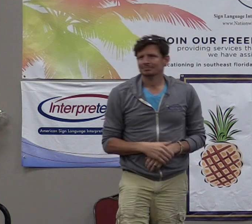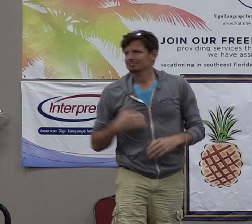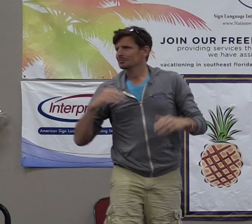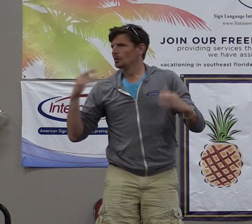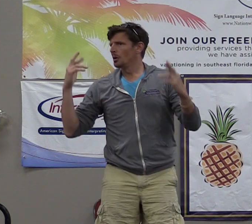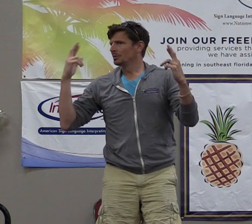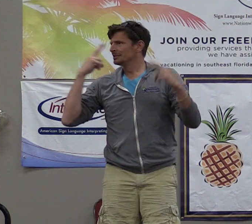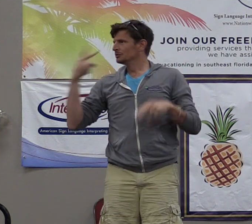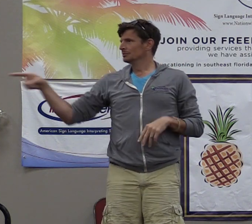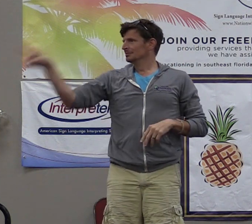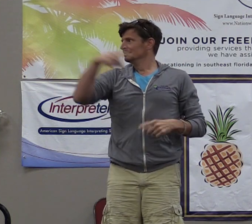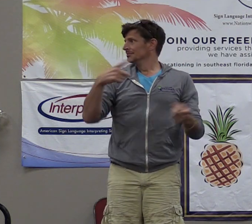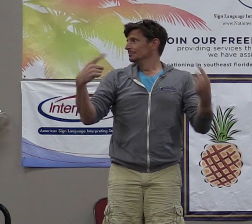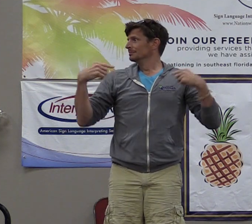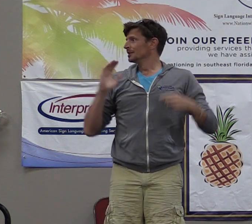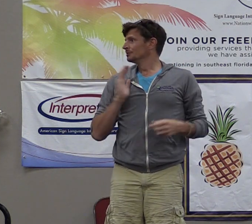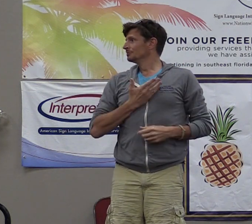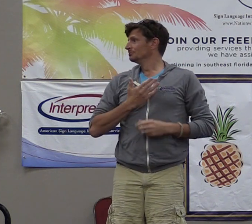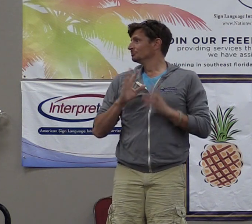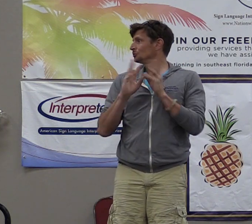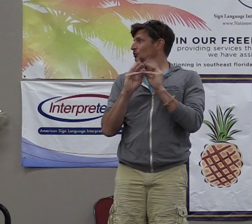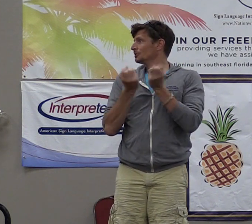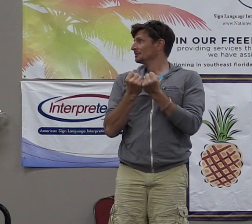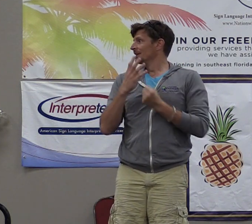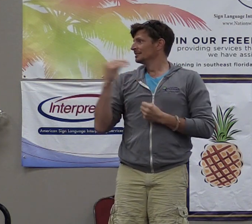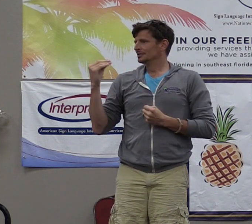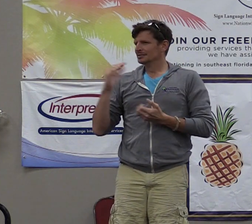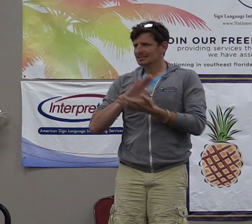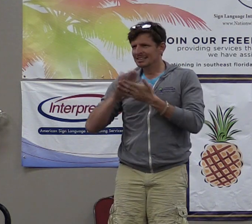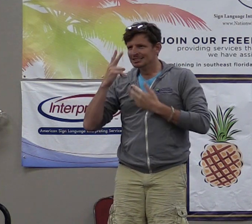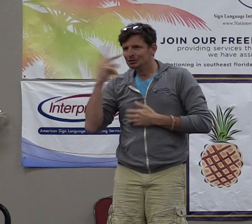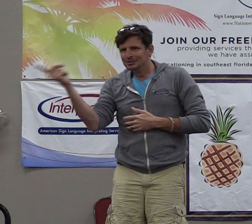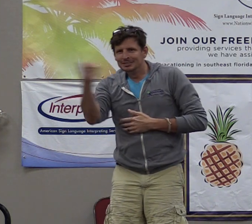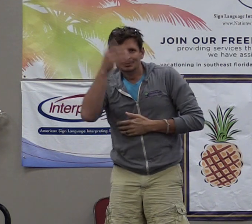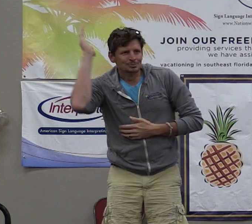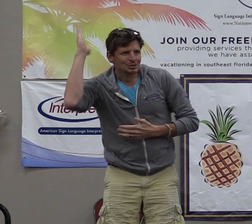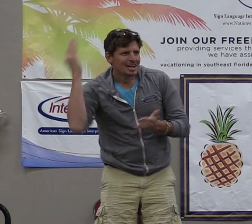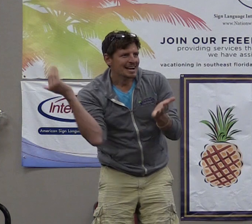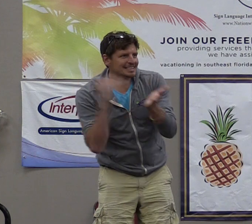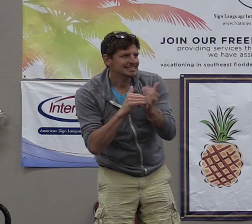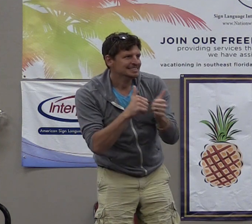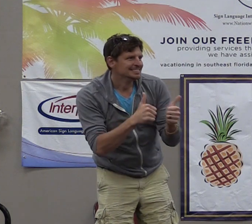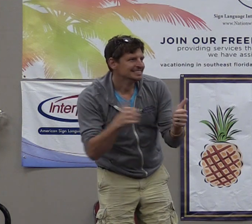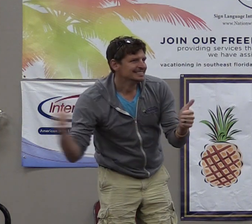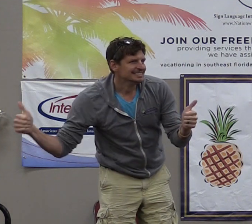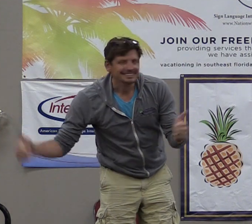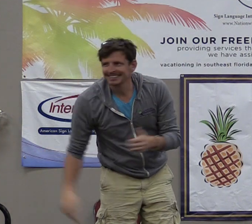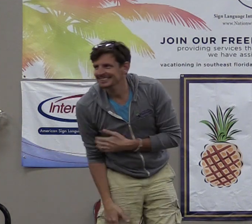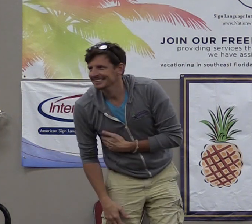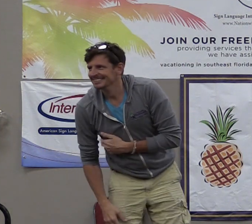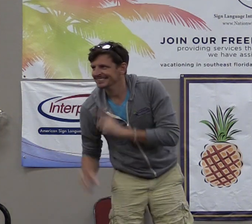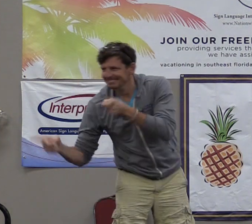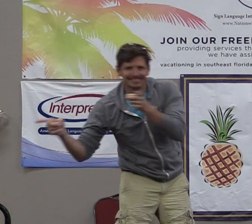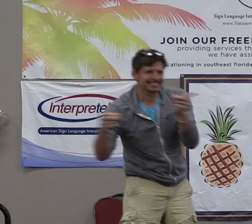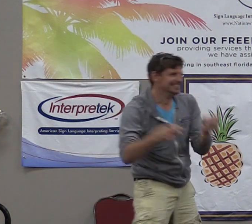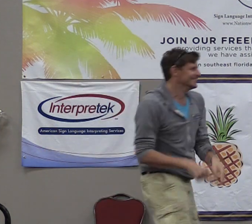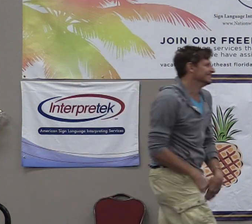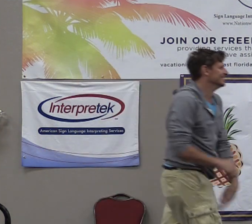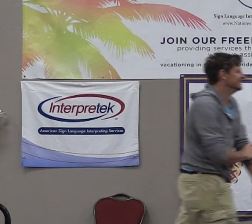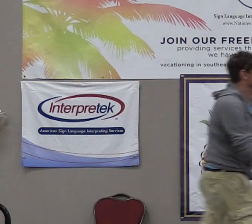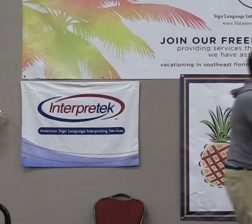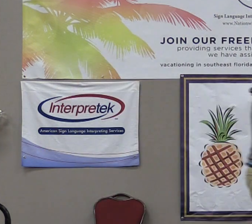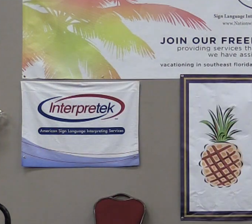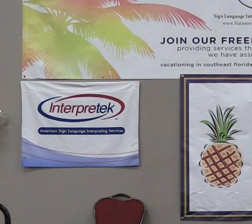becoming it is better than describing what the ball is doing. So come to my workshops and find out about it. Nice to see you